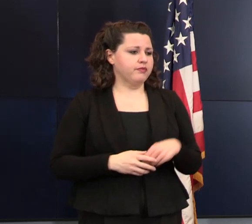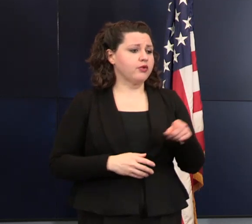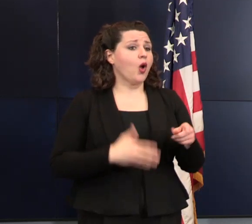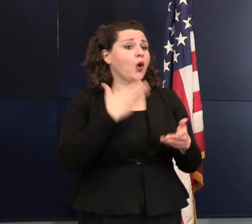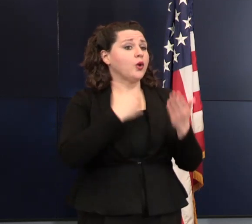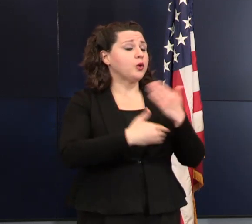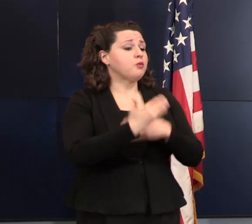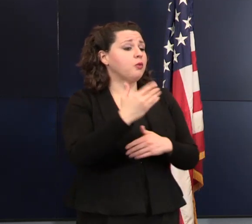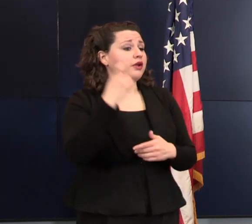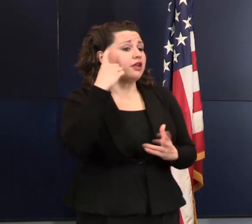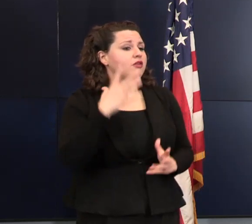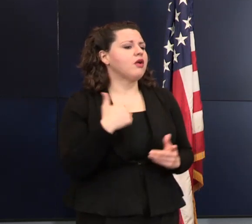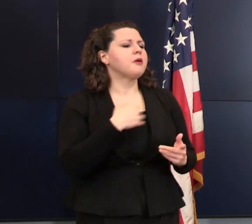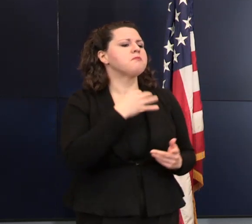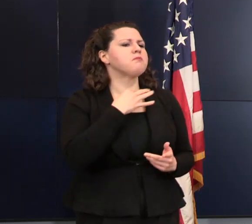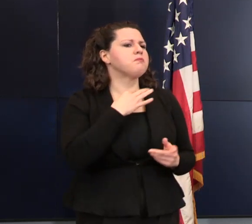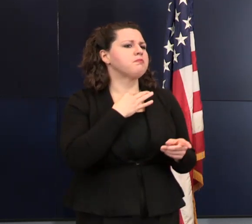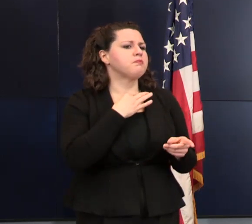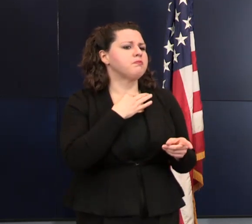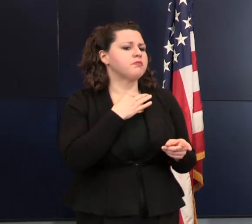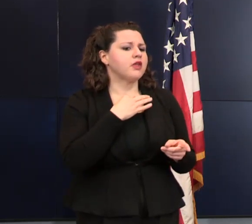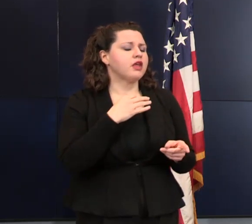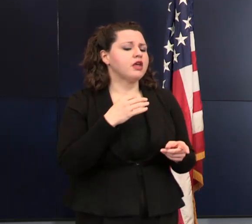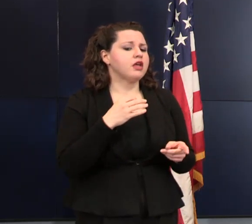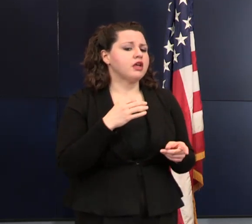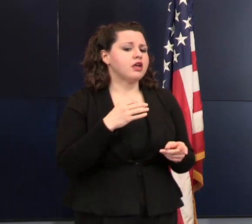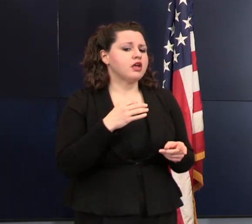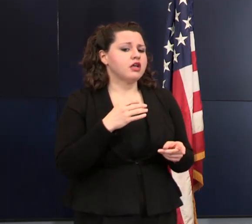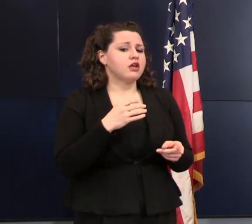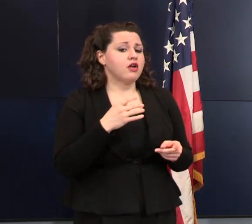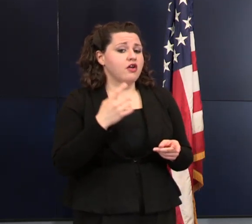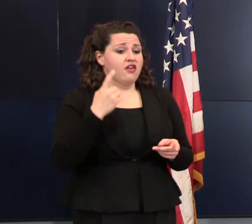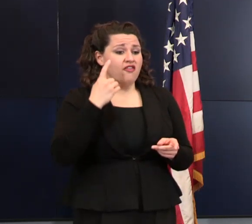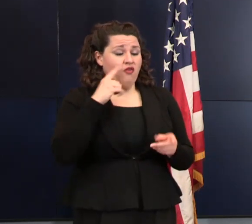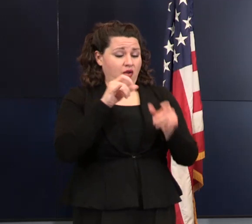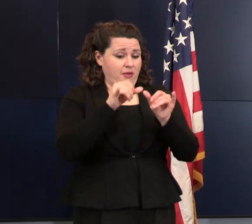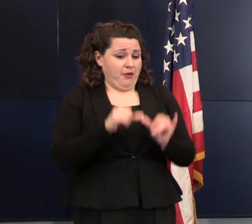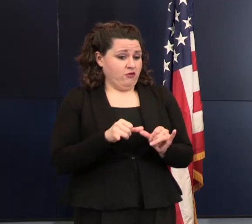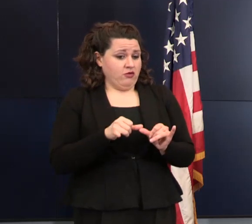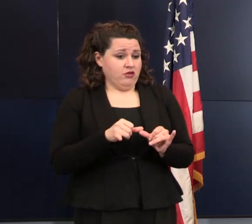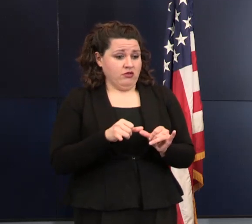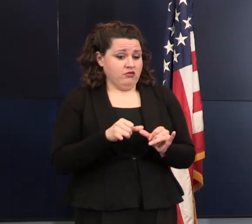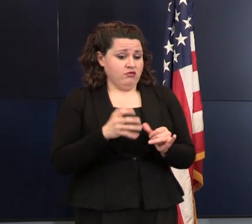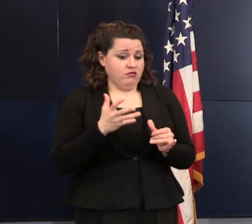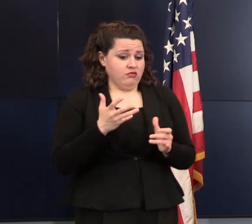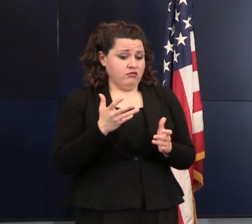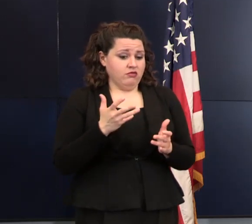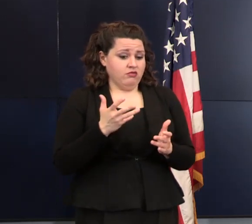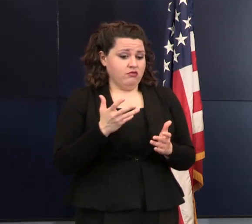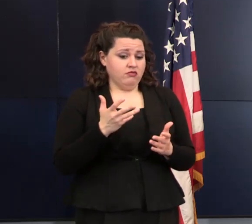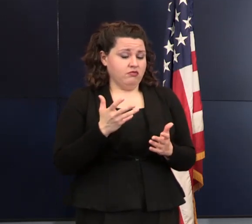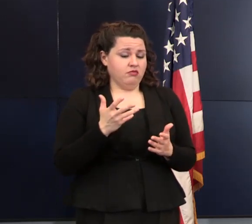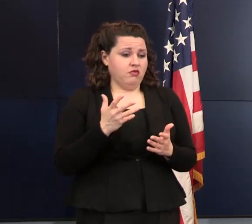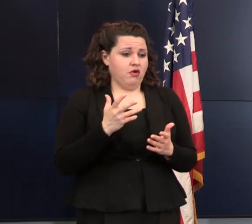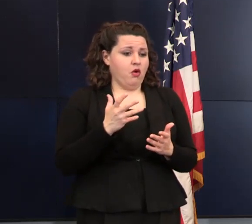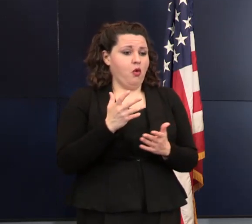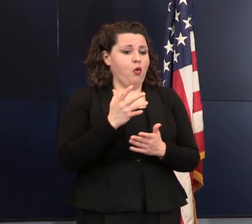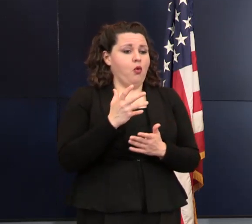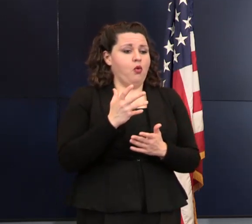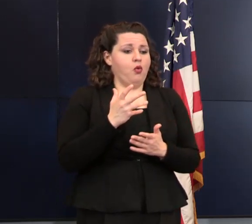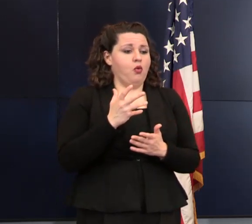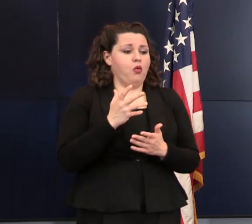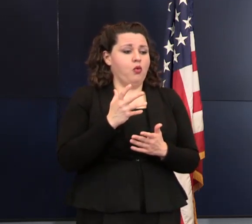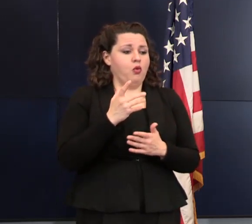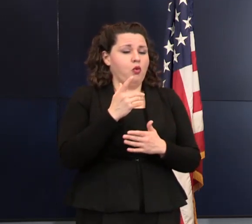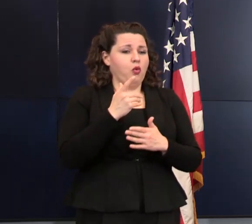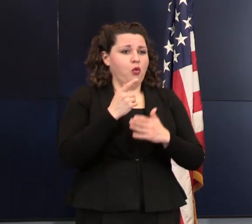wondering what it is you would need to see in terms of the metrics to determine that Iowa has